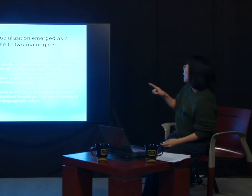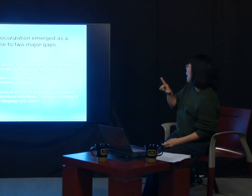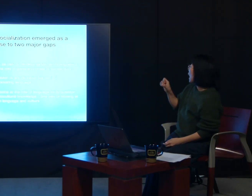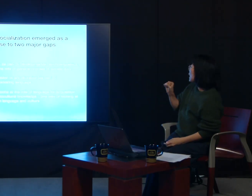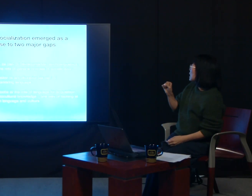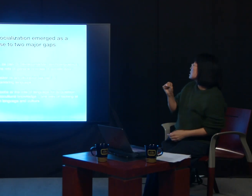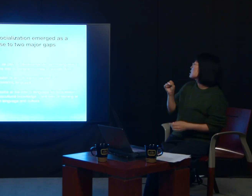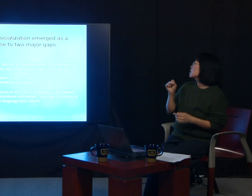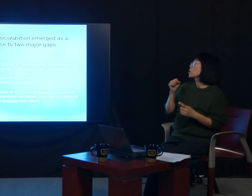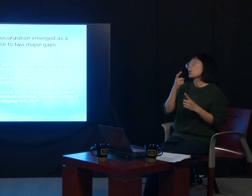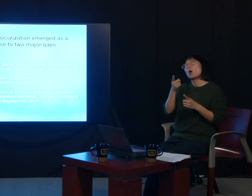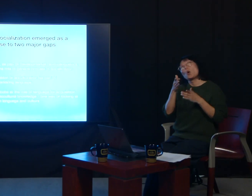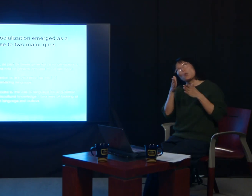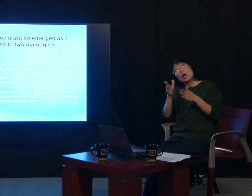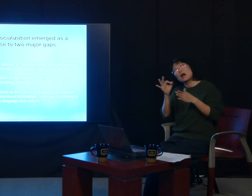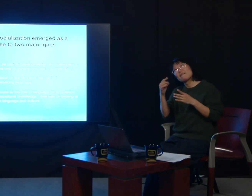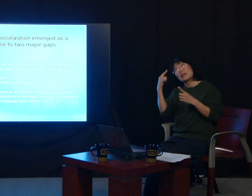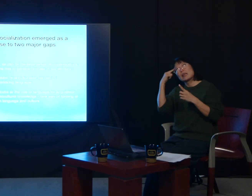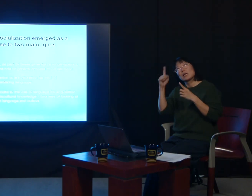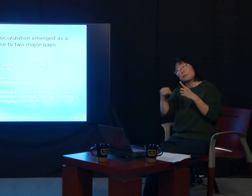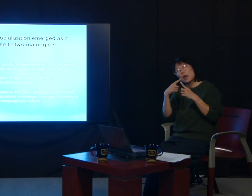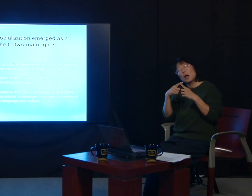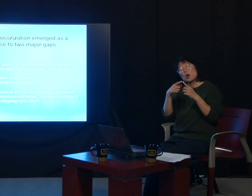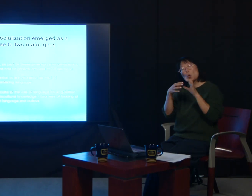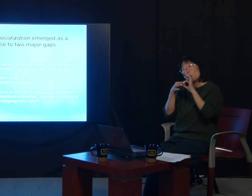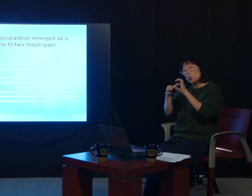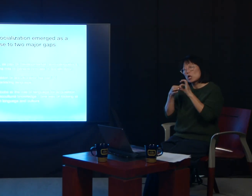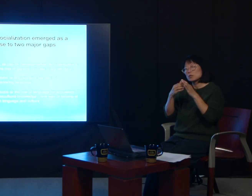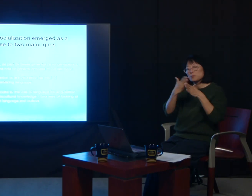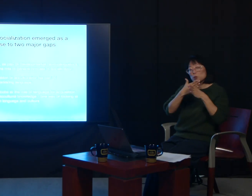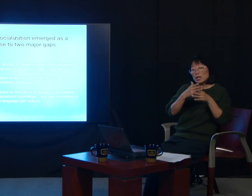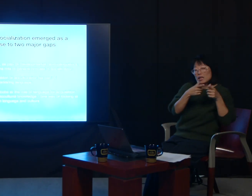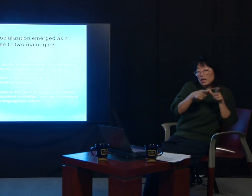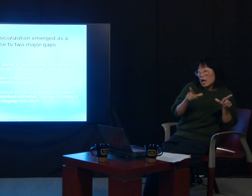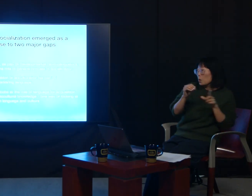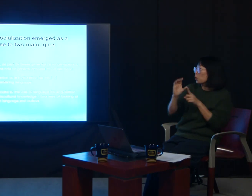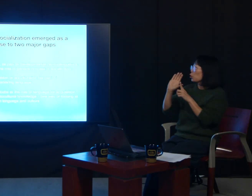So language socialization is one way of thinking about relationships between language and culture.